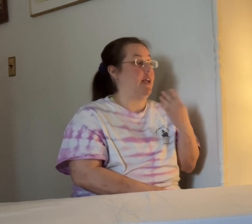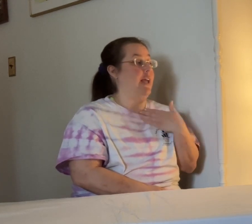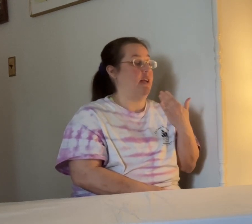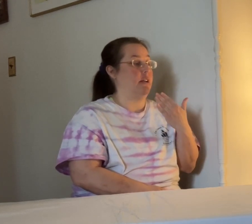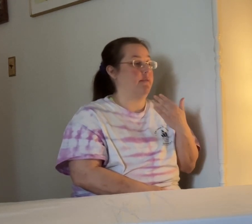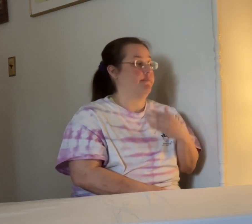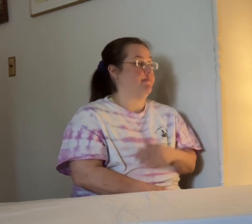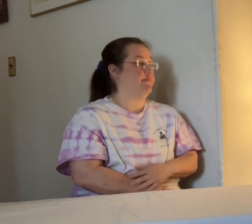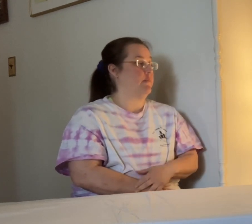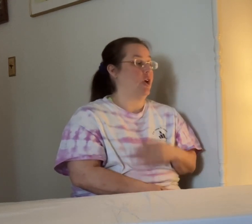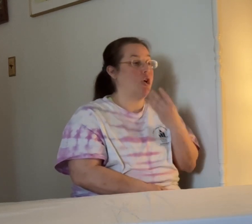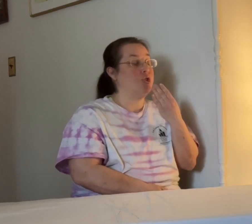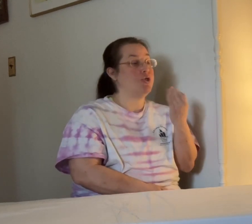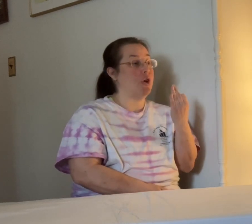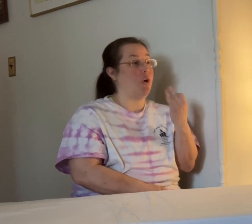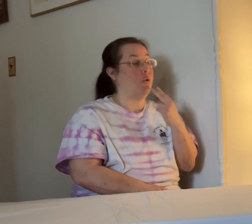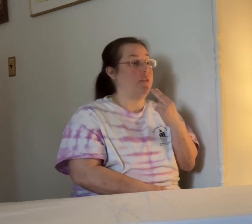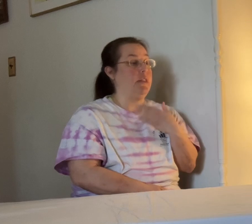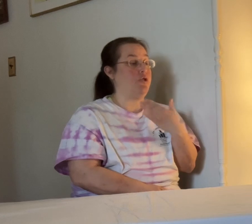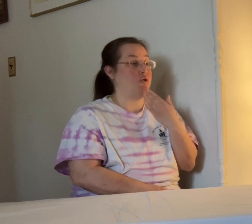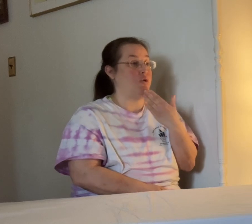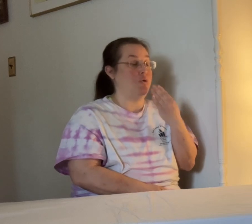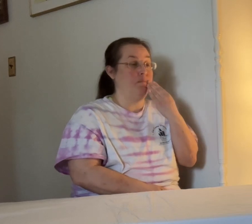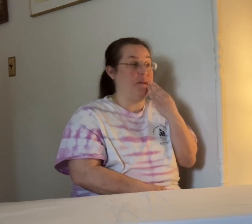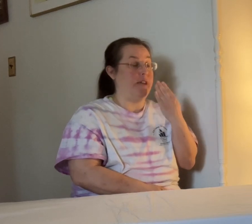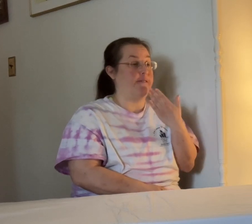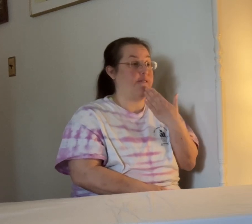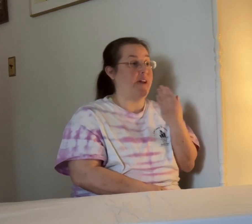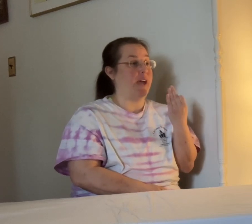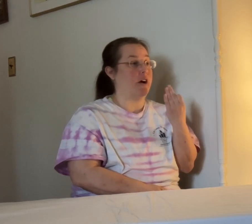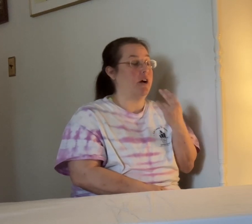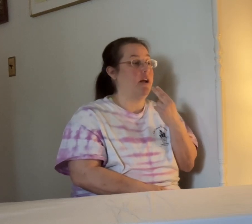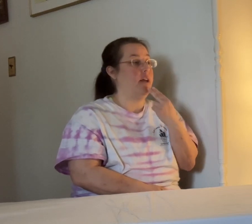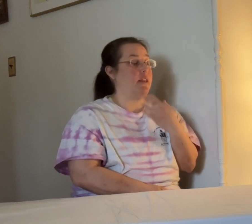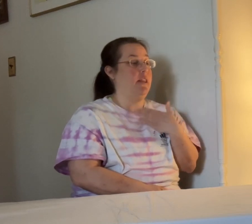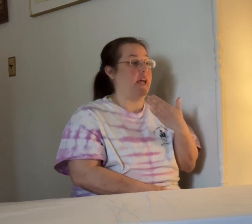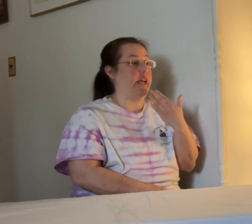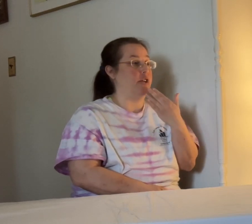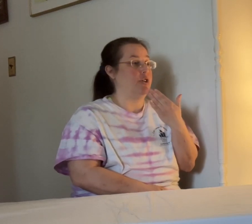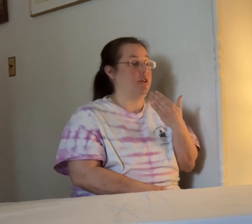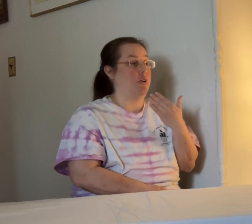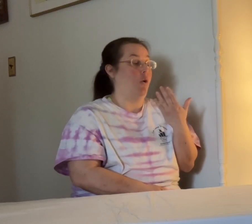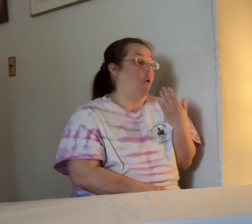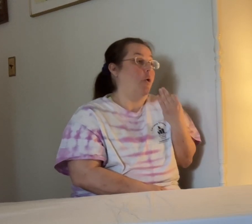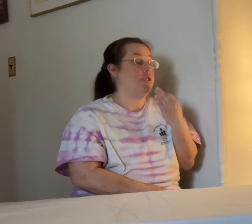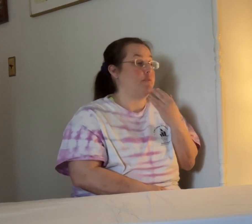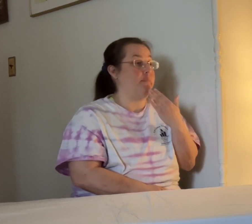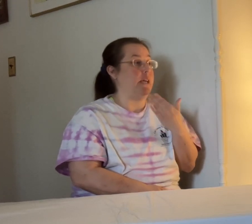it. So to be fair, to be